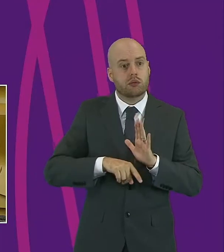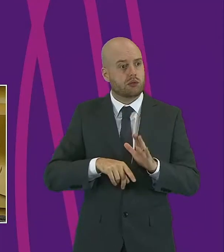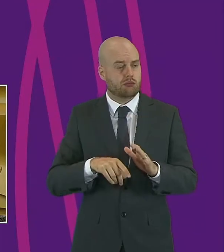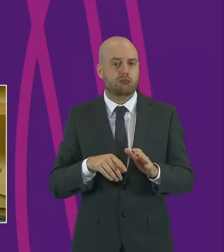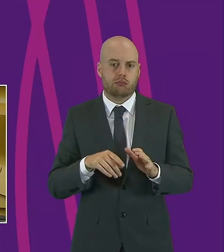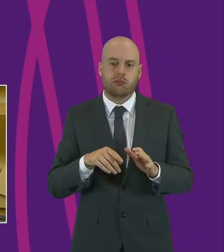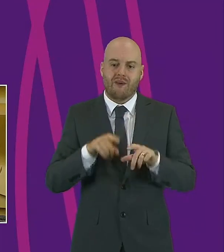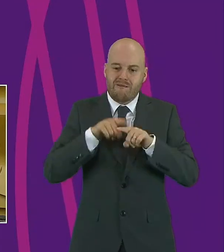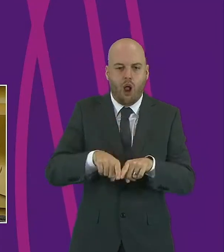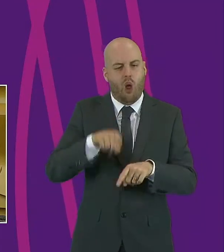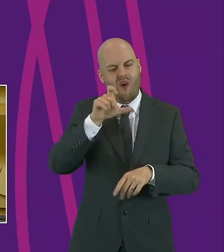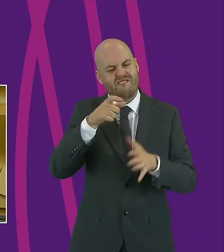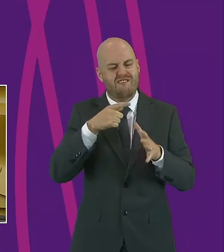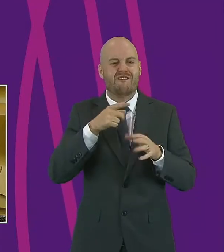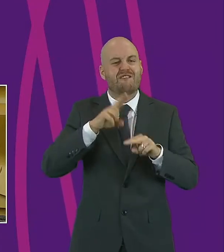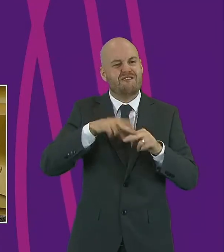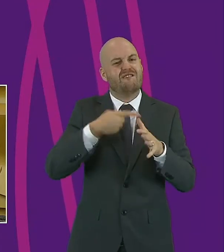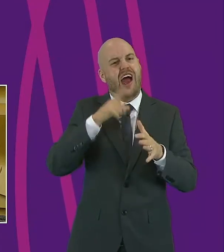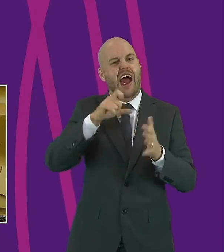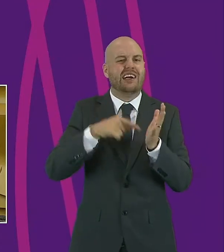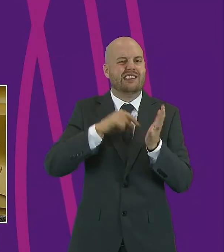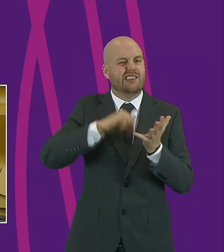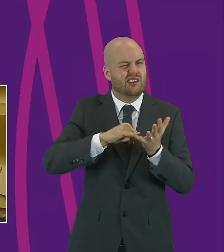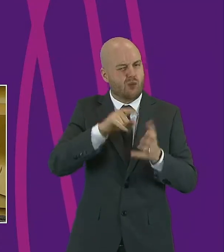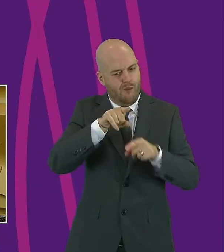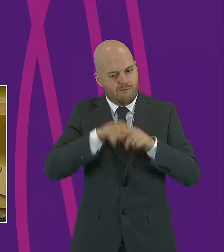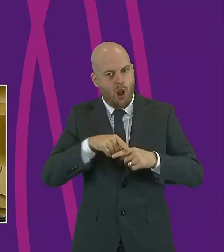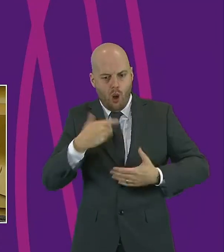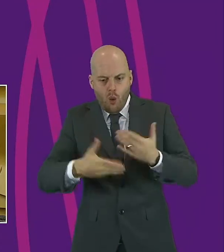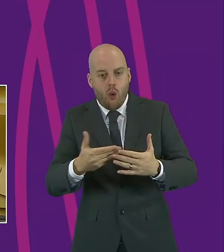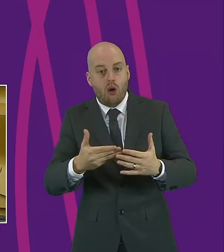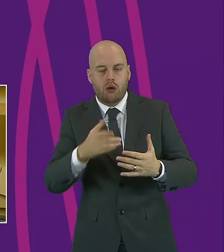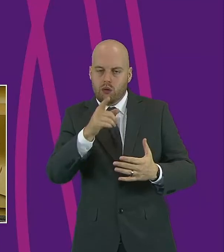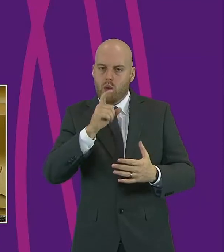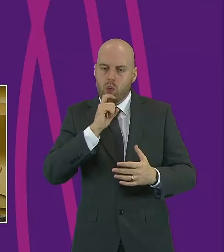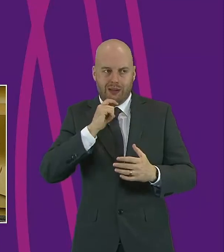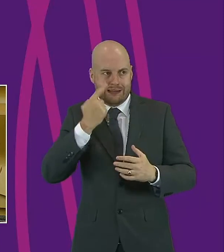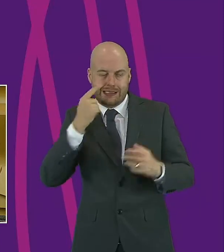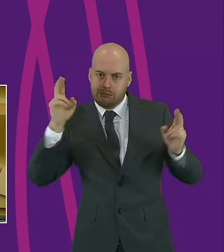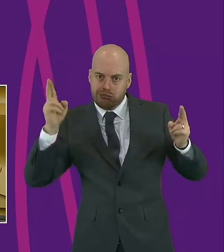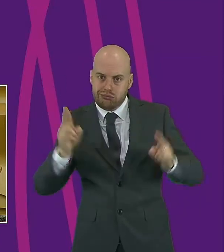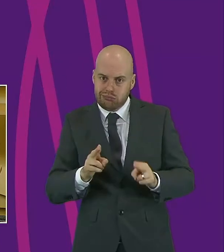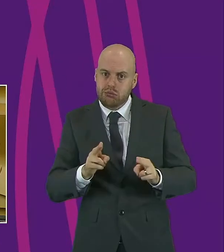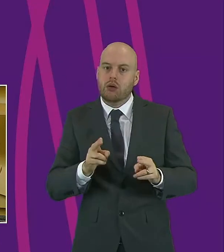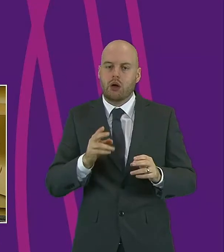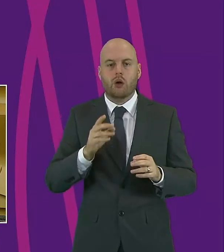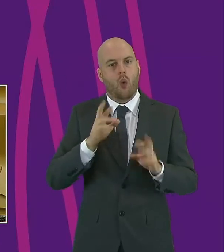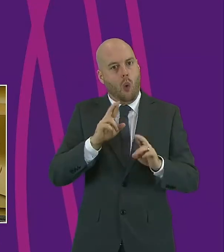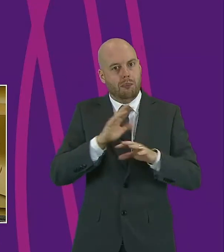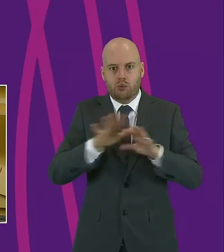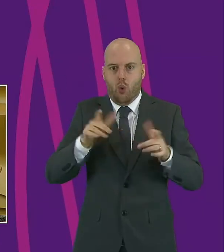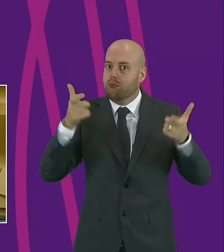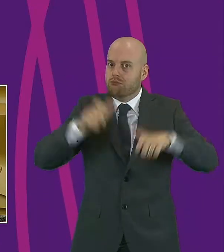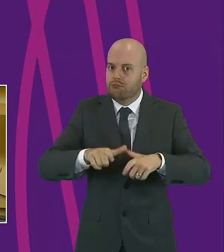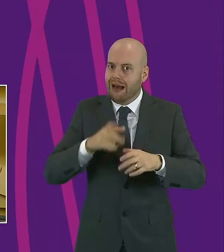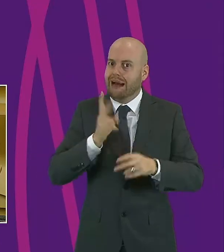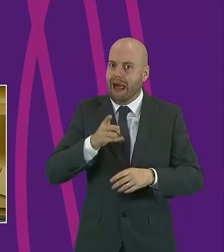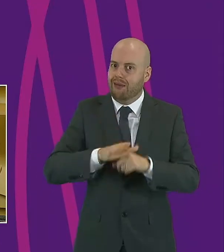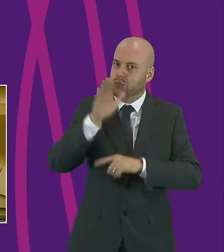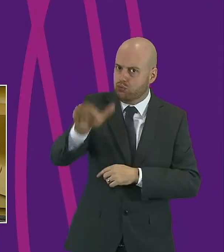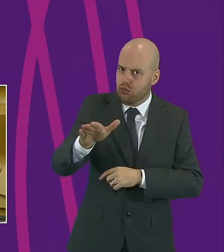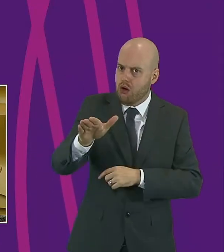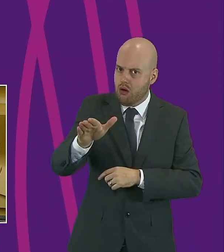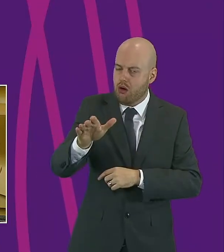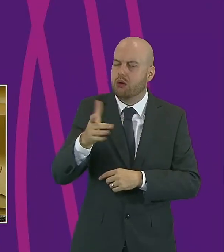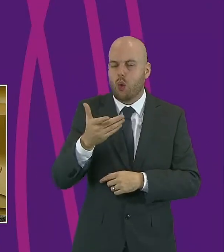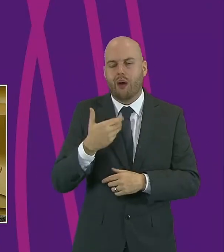keep schools and services open, and we can think about easing more restrictions in the future. So my thanks once again to everyone across the country who is